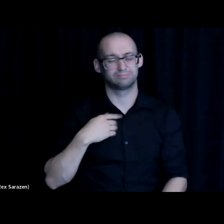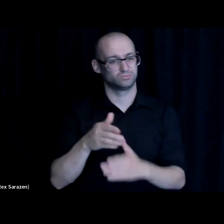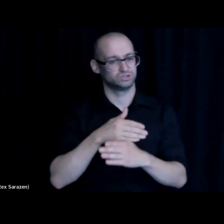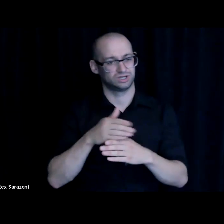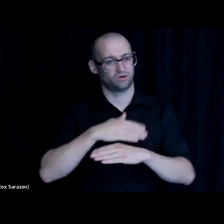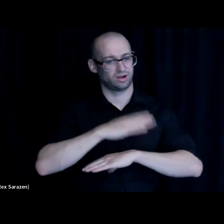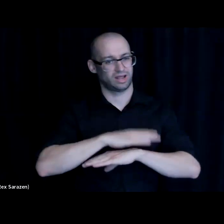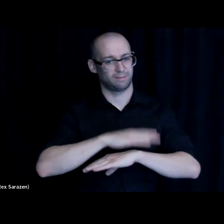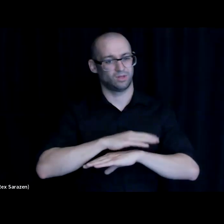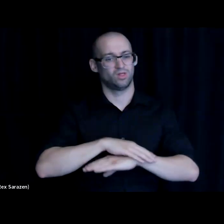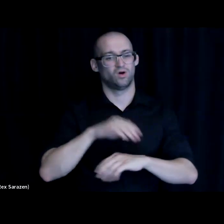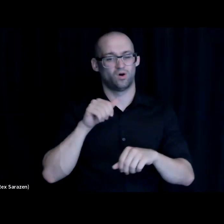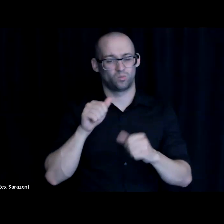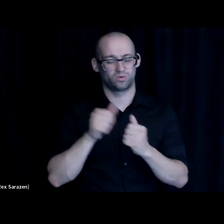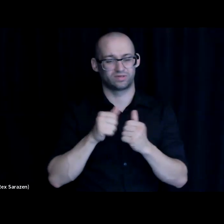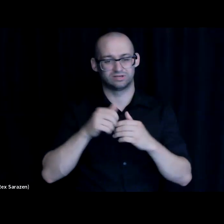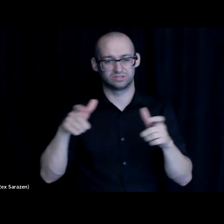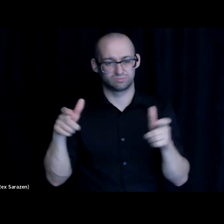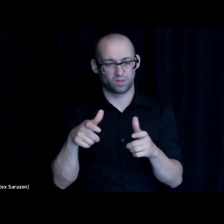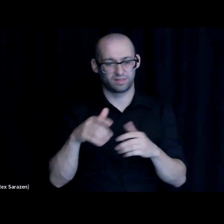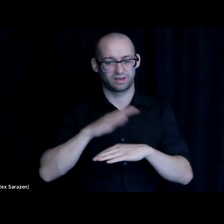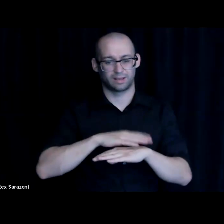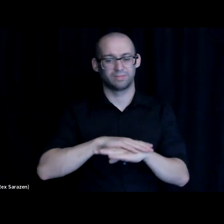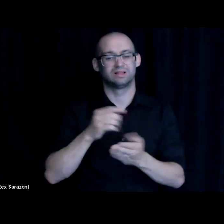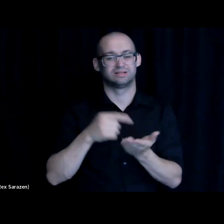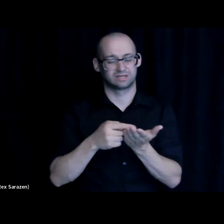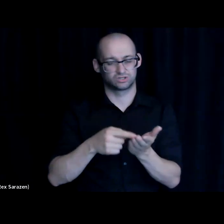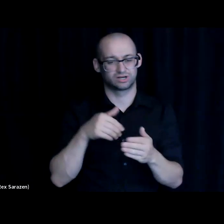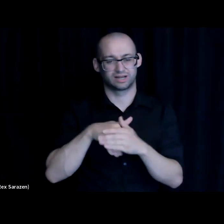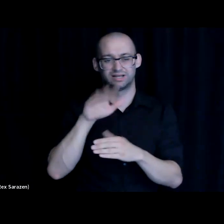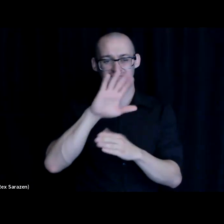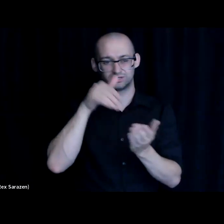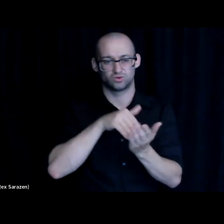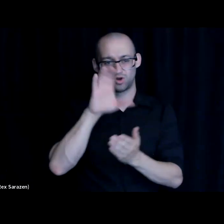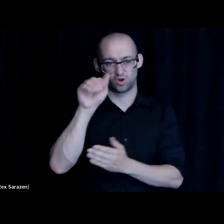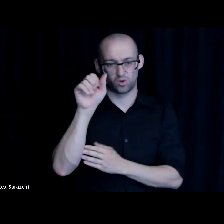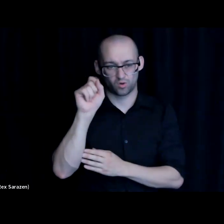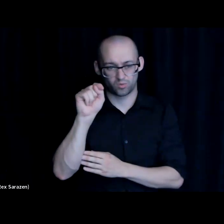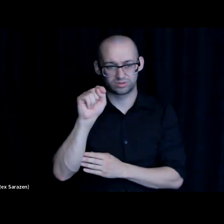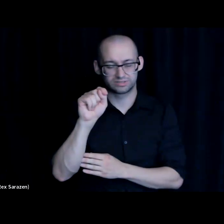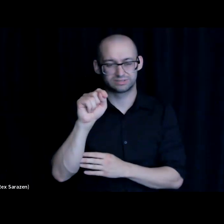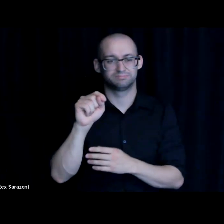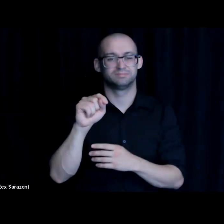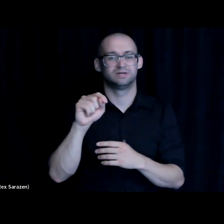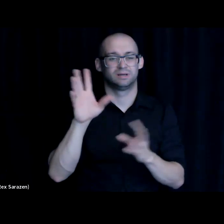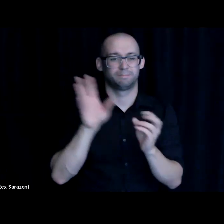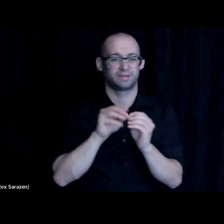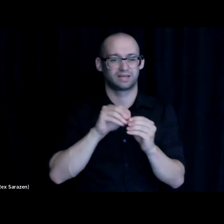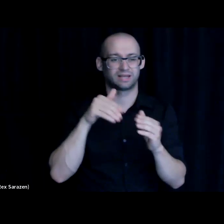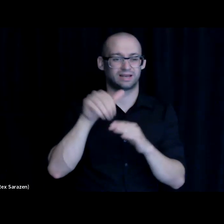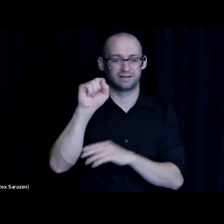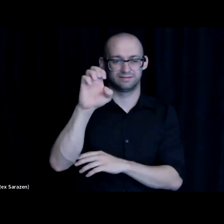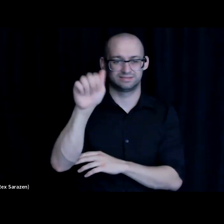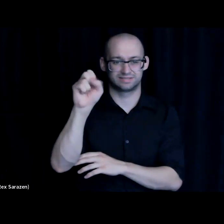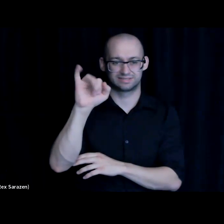small table discussions at the Central Coast event in Seaside. And so not only is it